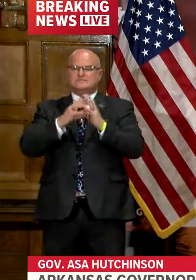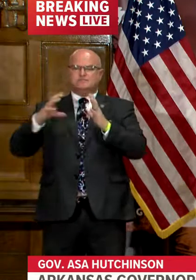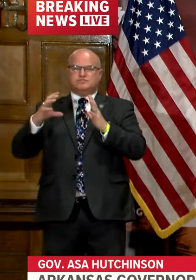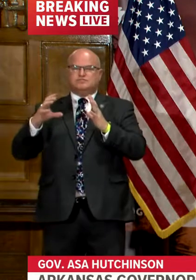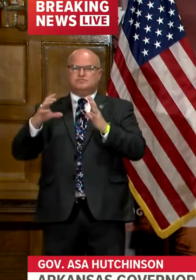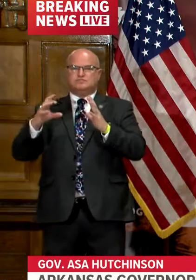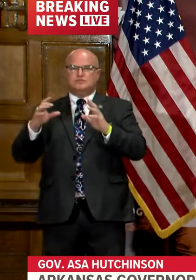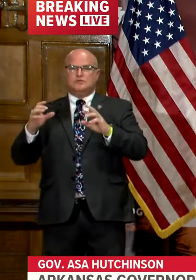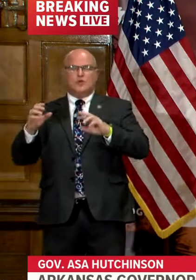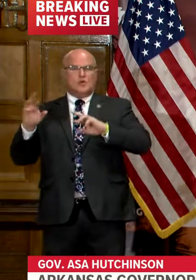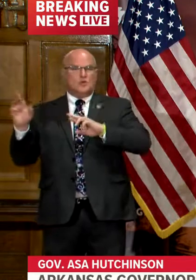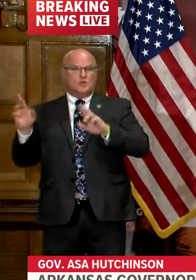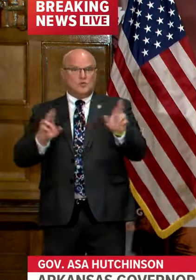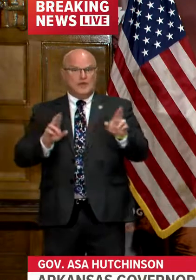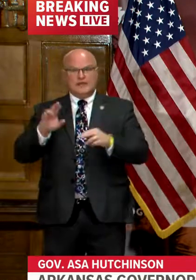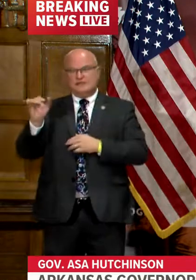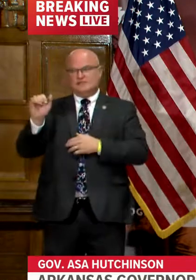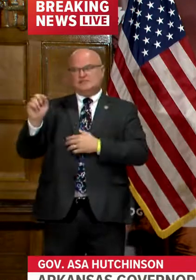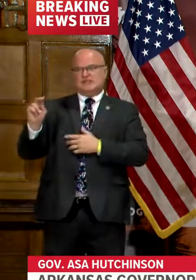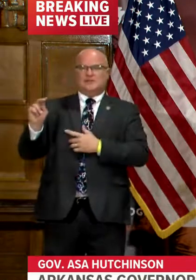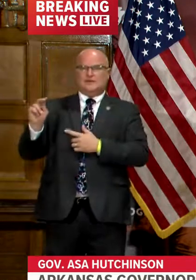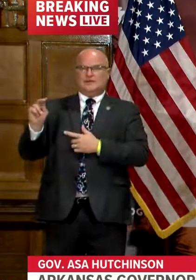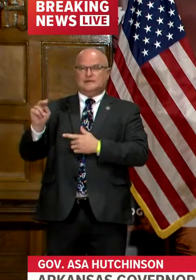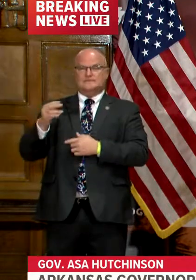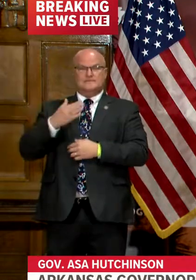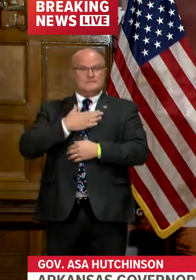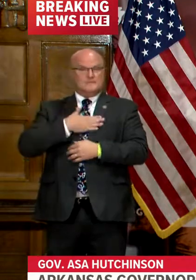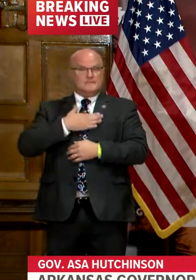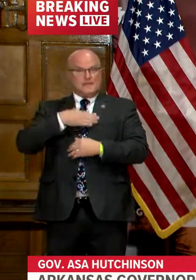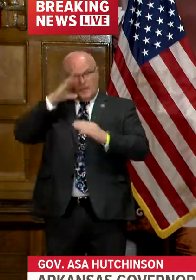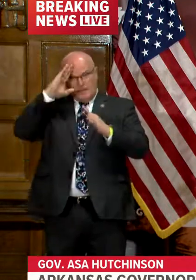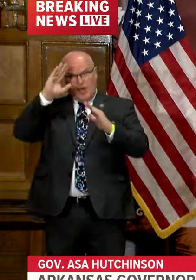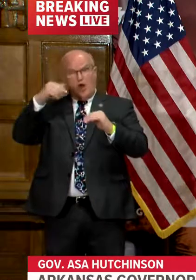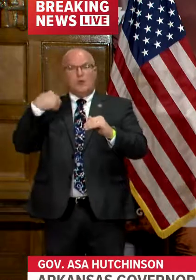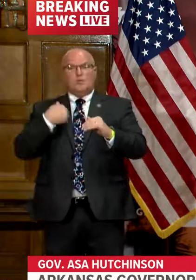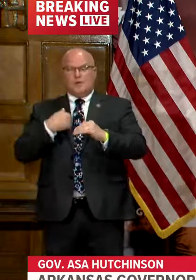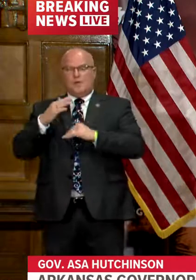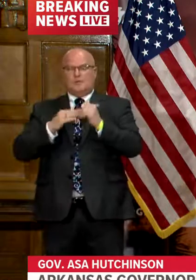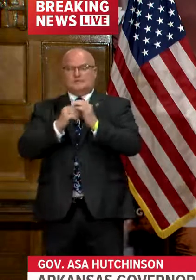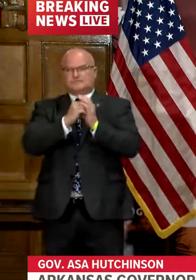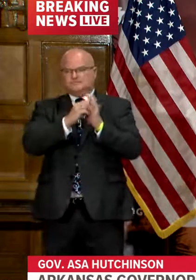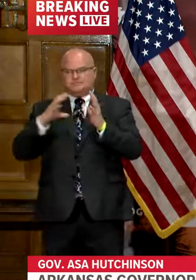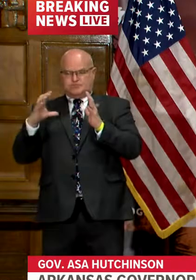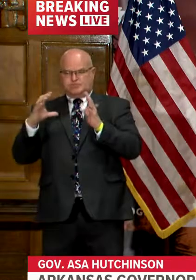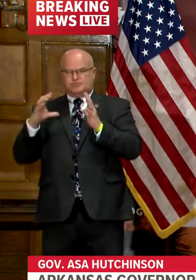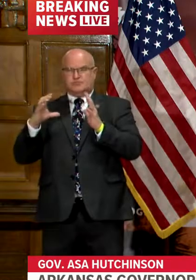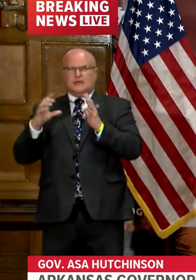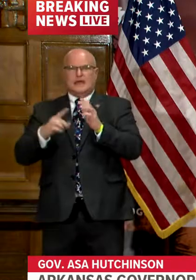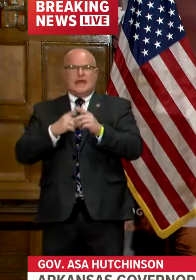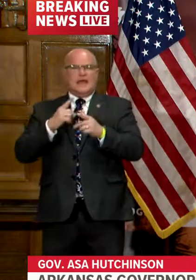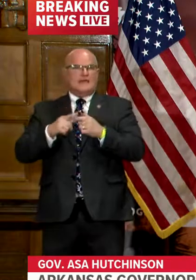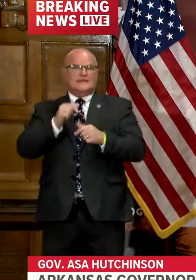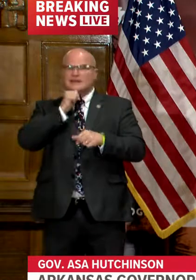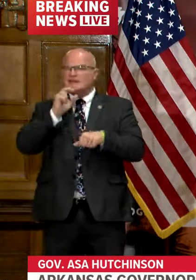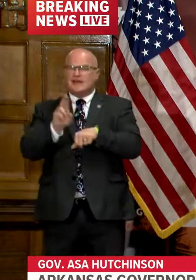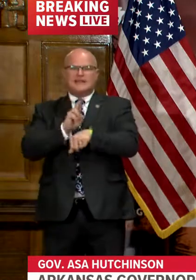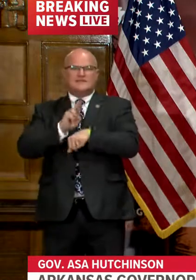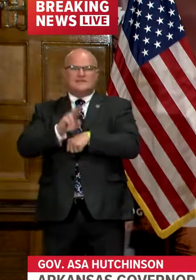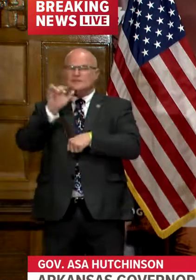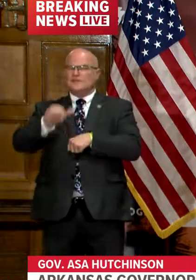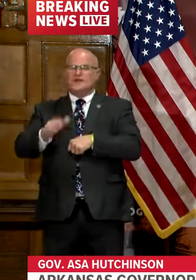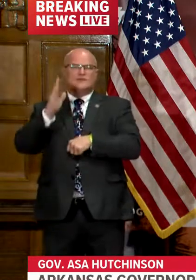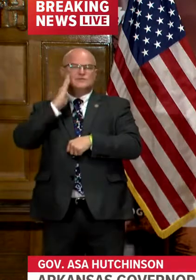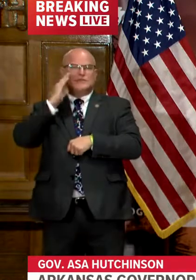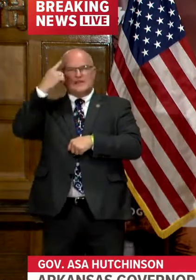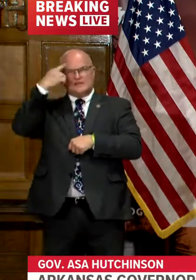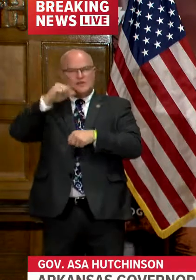for whatever comes in January. It is my hope that we will build this out and we will not have to utilize those beds for